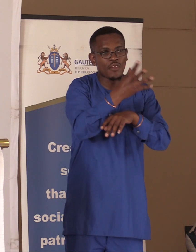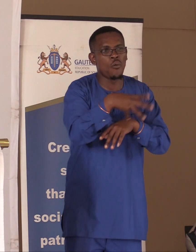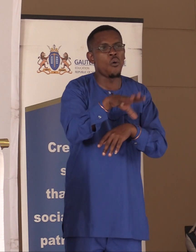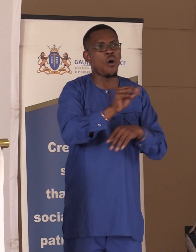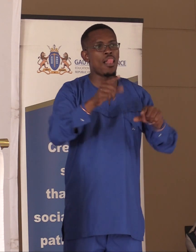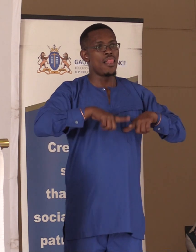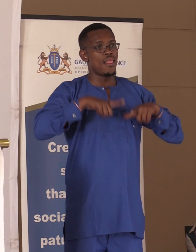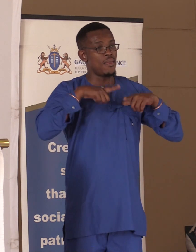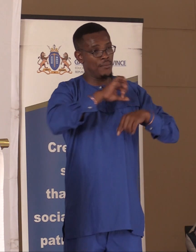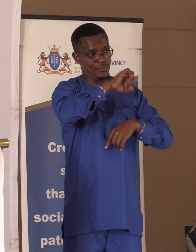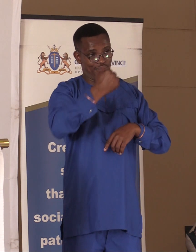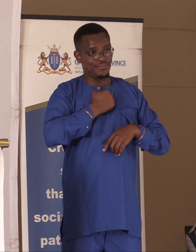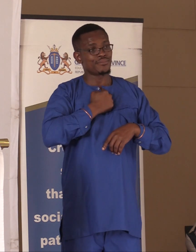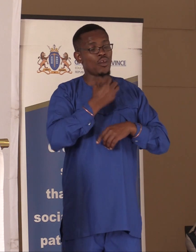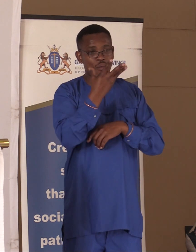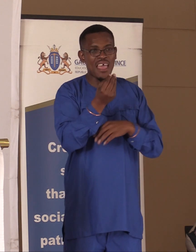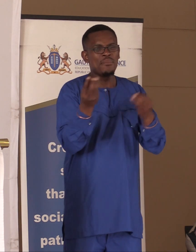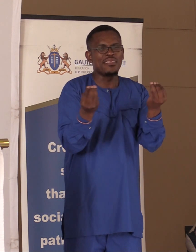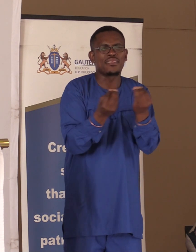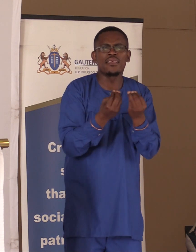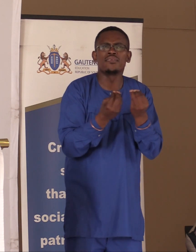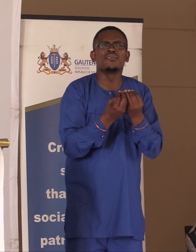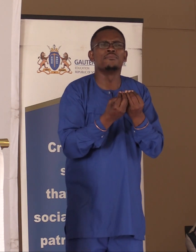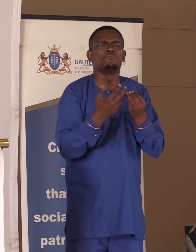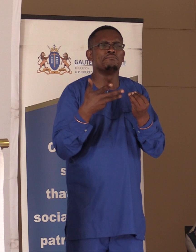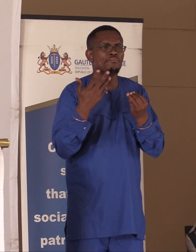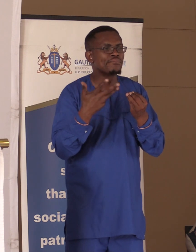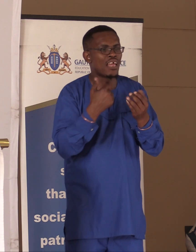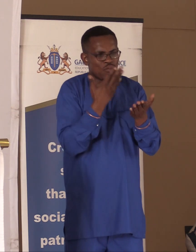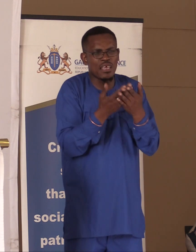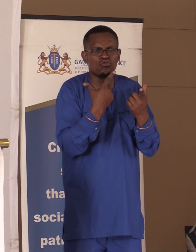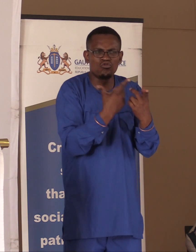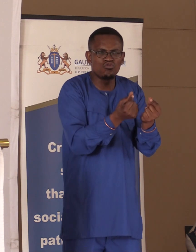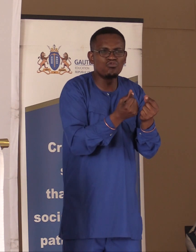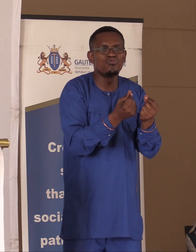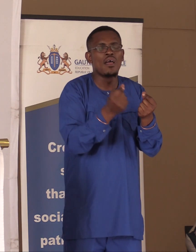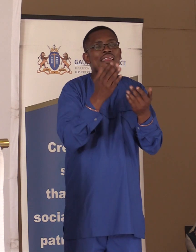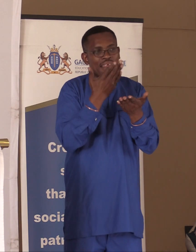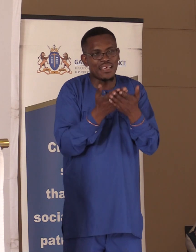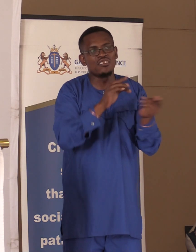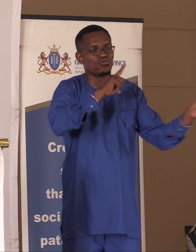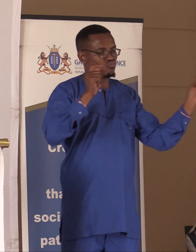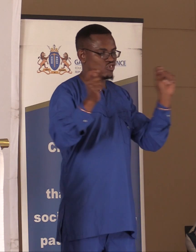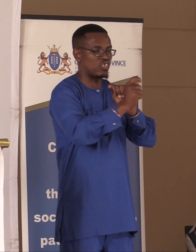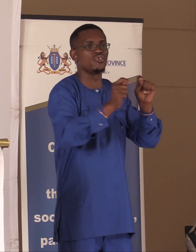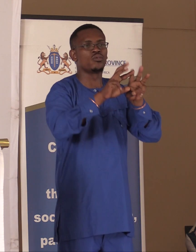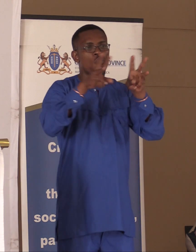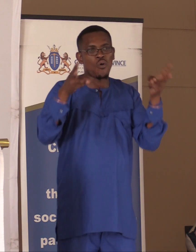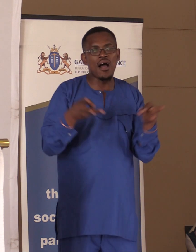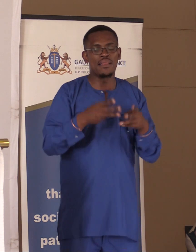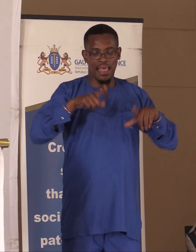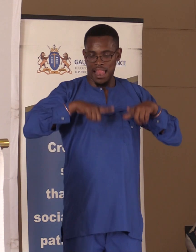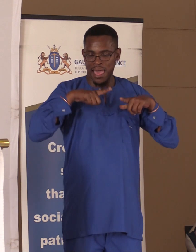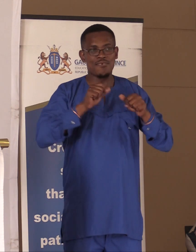our lives, there are things that we can do that can change the world, that can make our lives